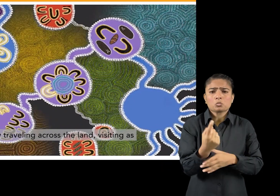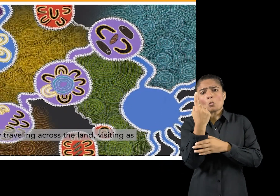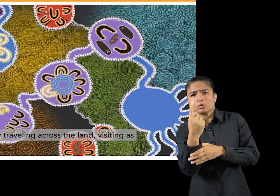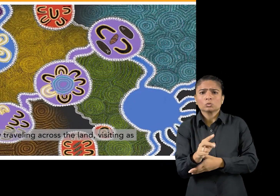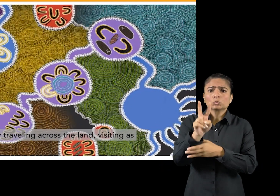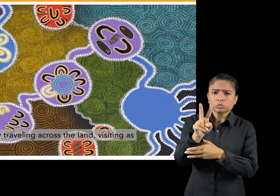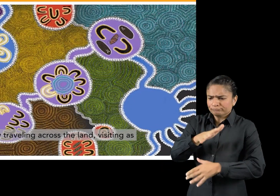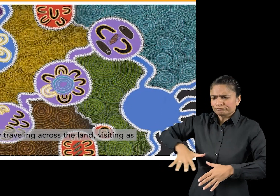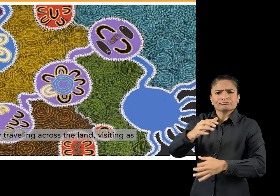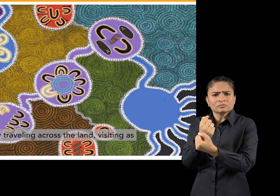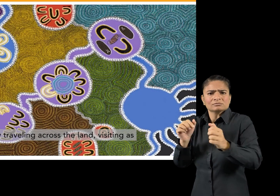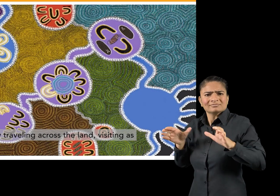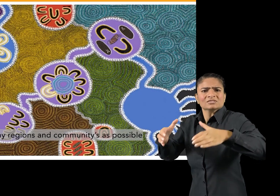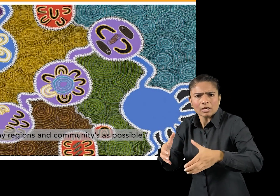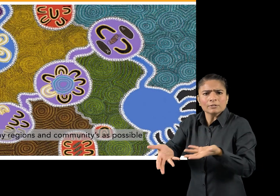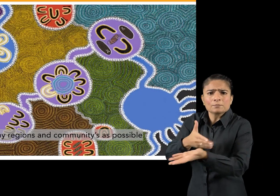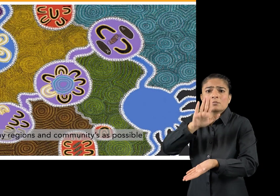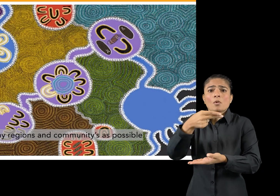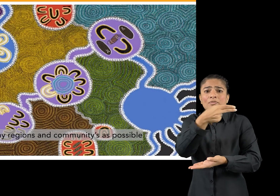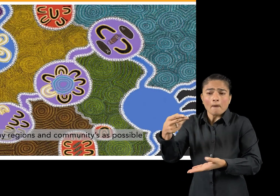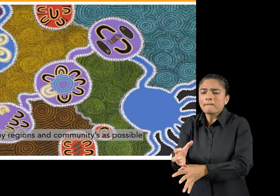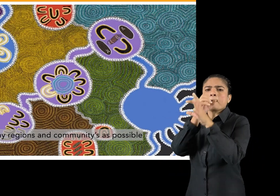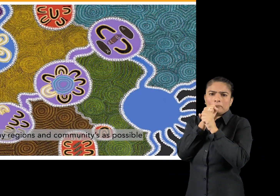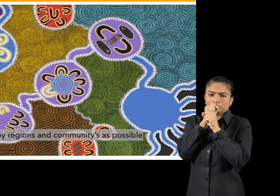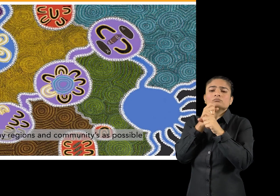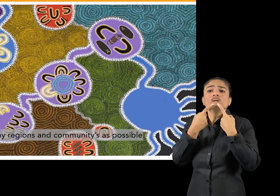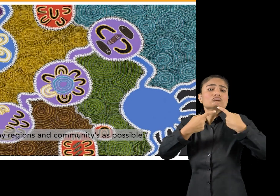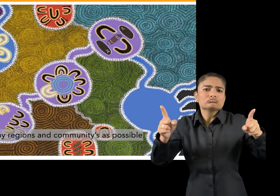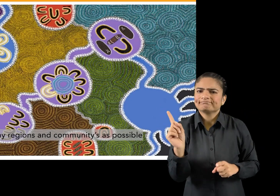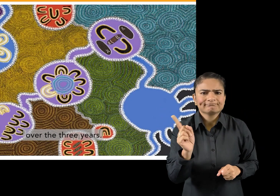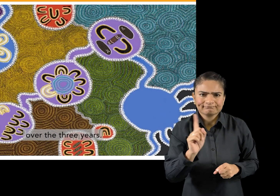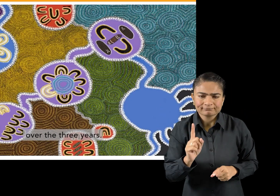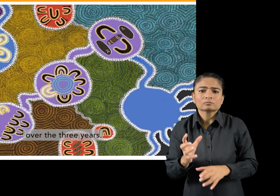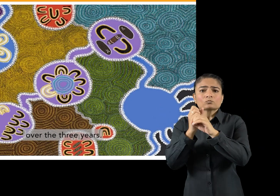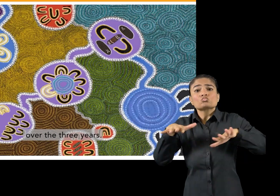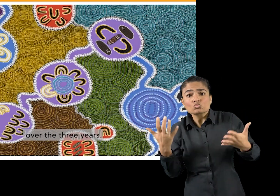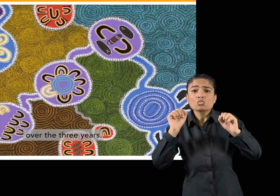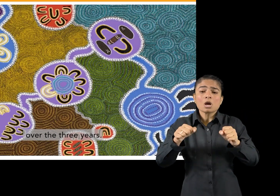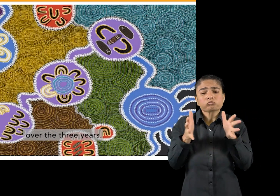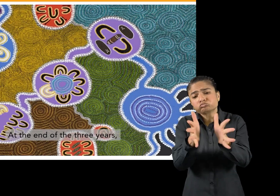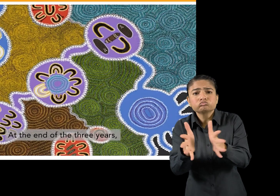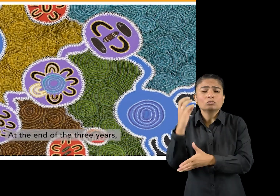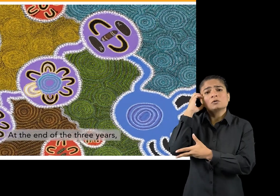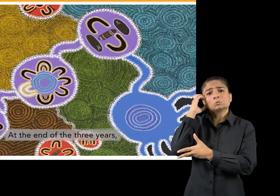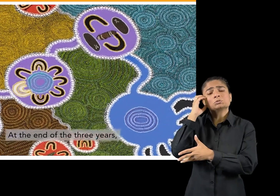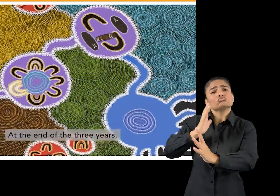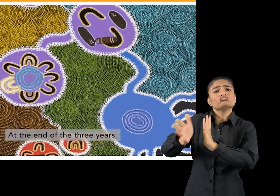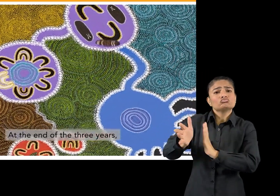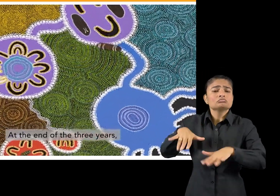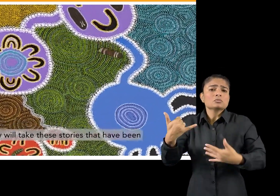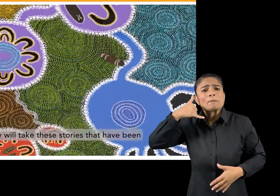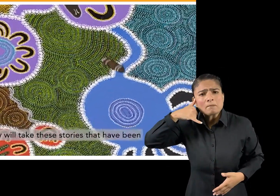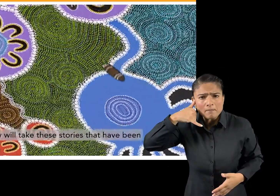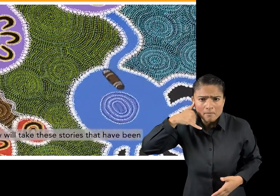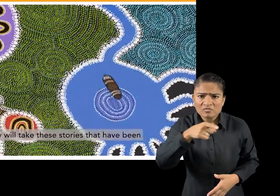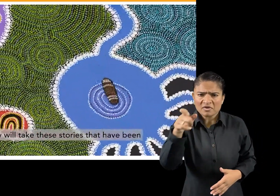by travelling across the land, visiting as many regions and communities as possible over the 3 years. At the end of the 3 years,